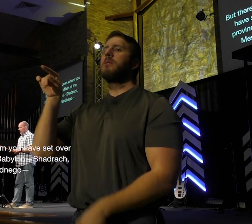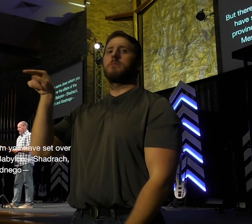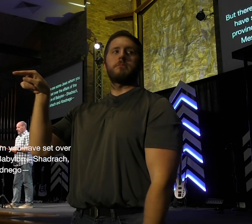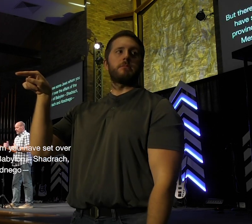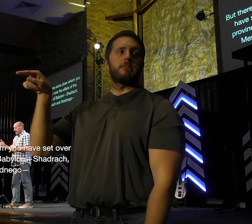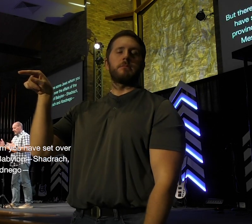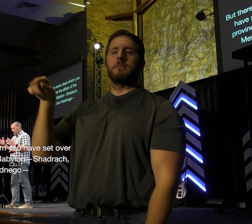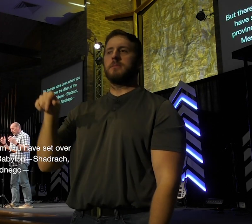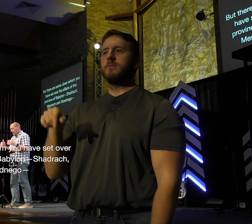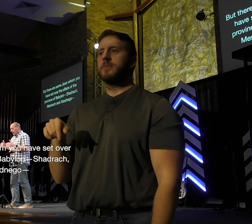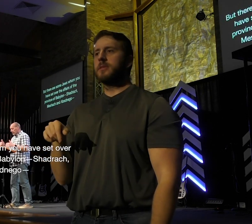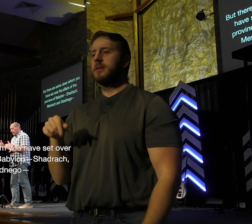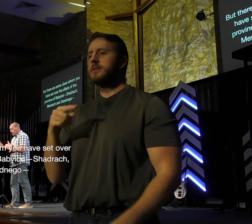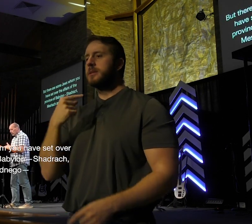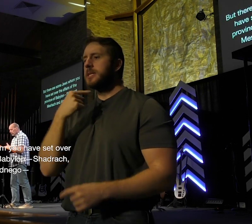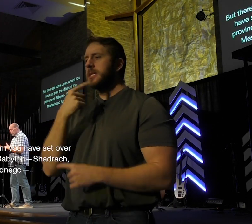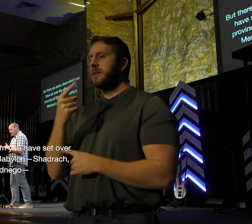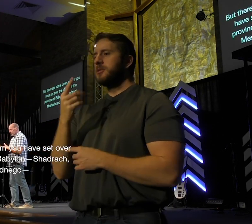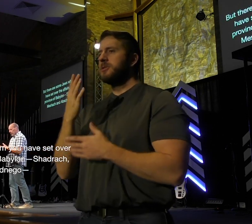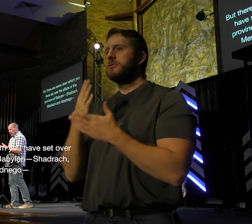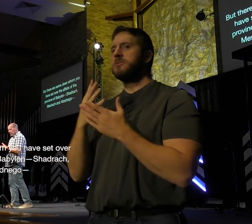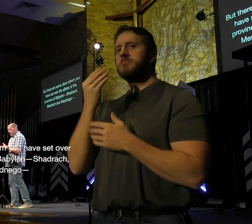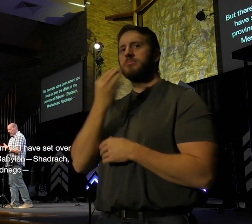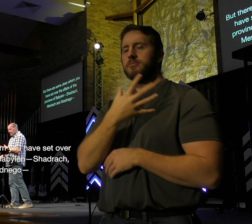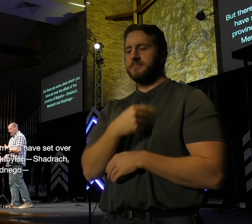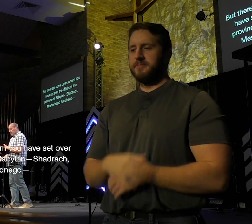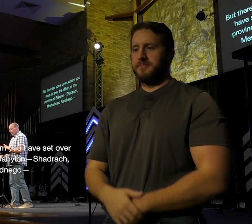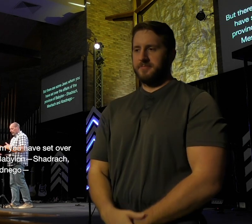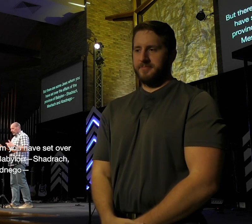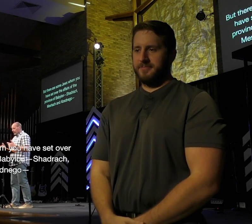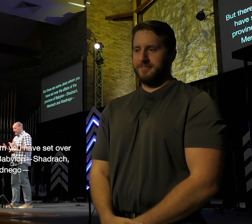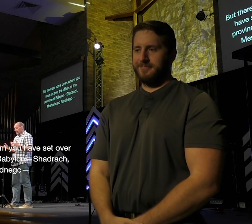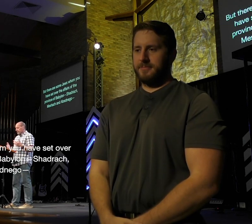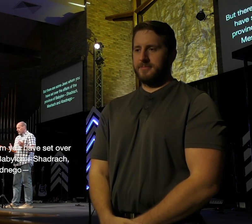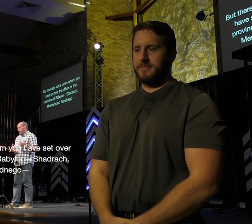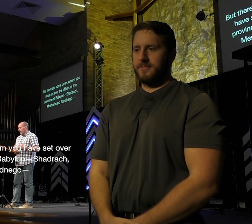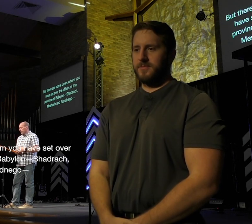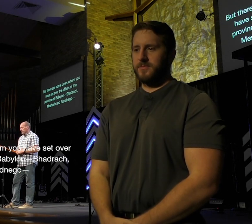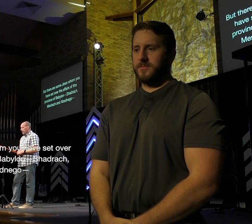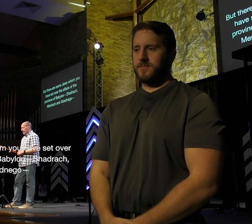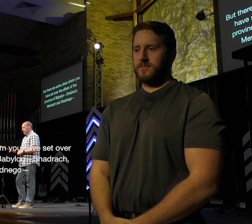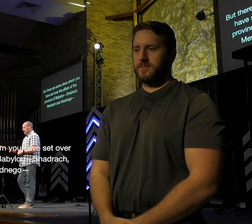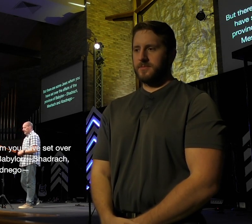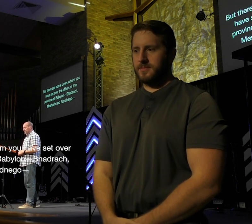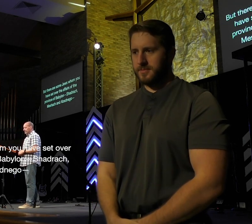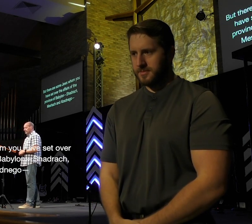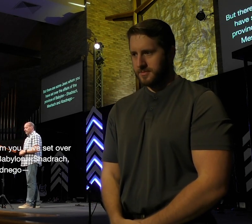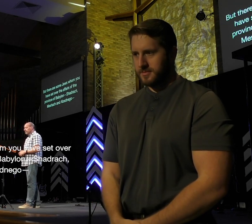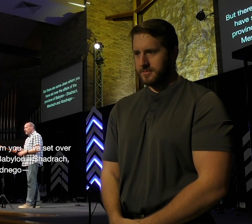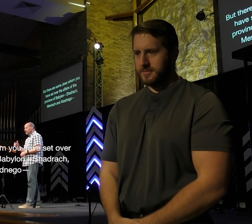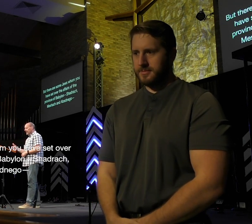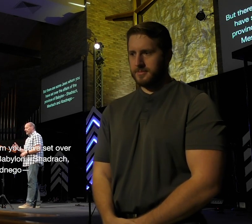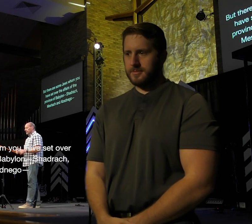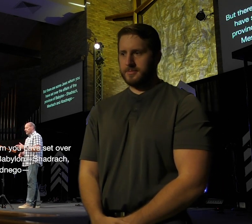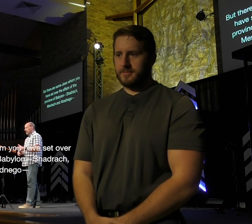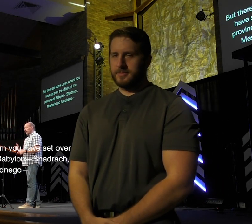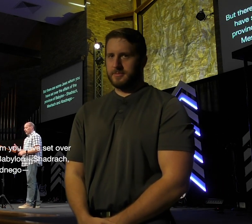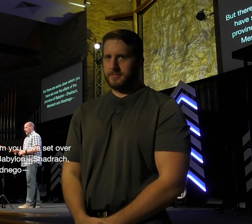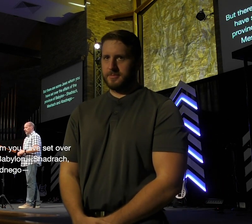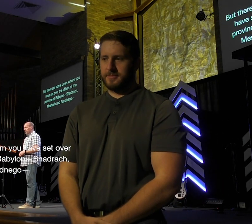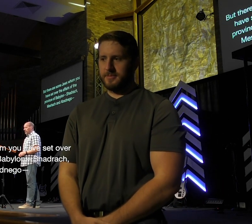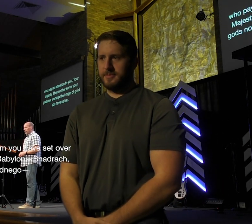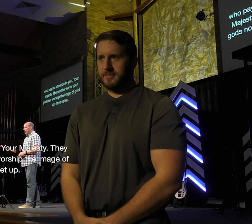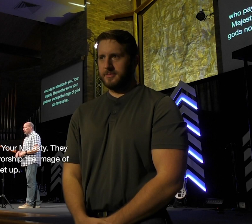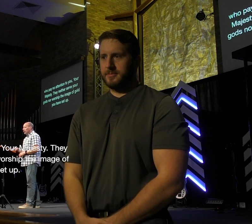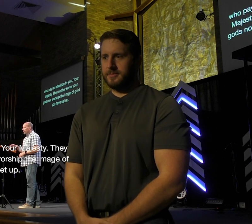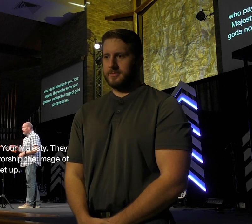12. They say to him, but there are some Jews whom you have set over the affairs of the province of Babylon, Shadrach, Meshach,